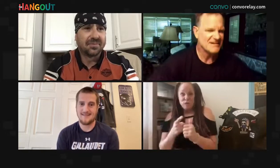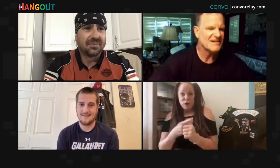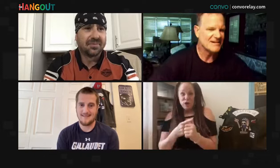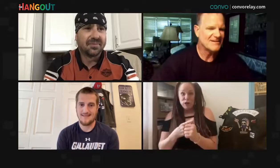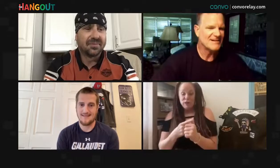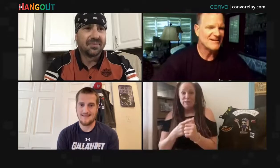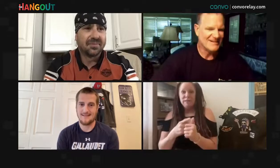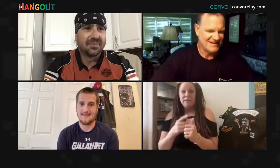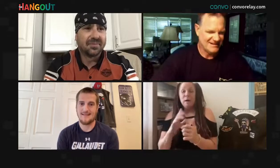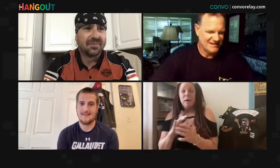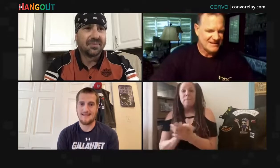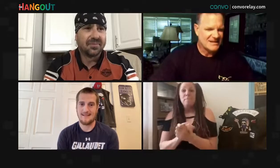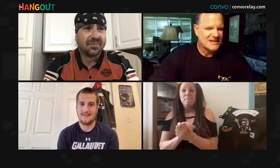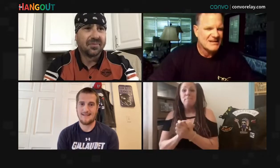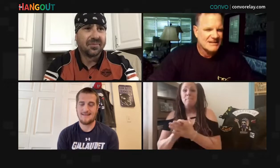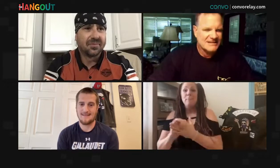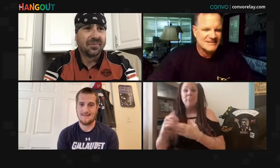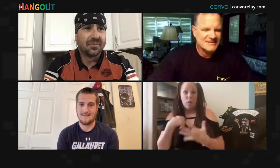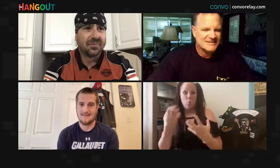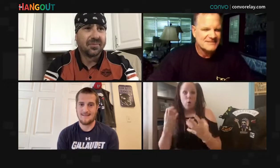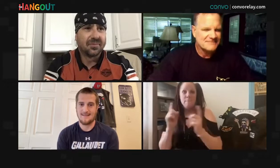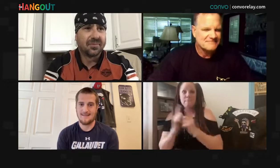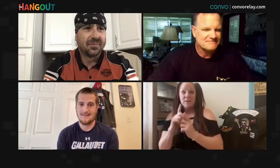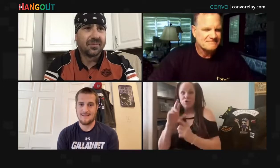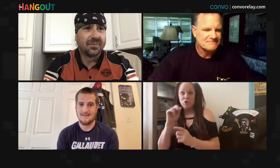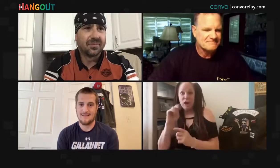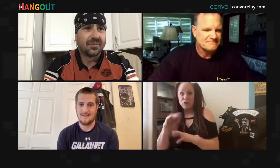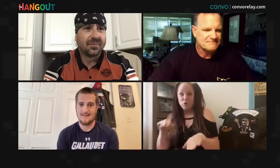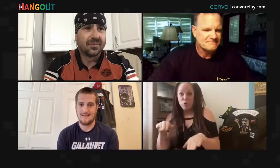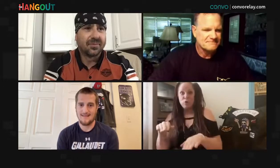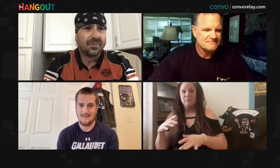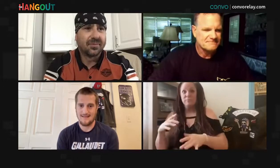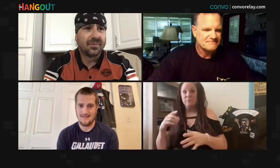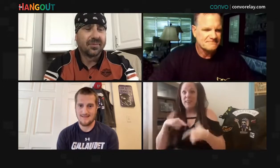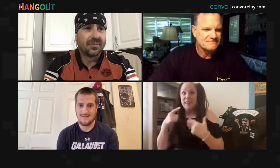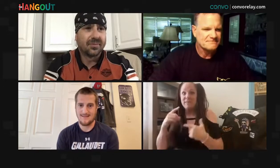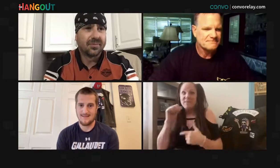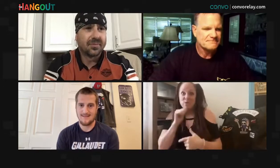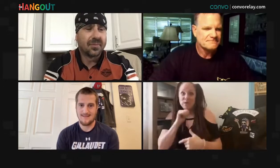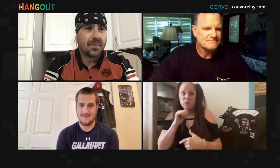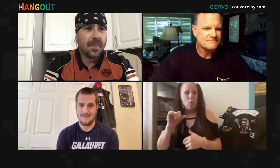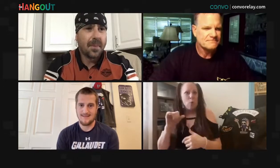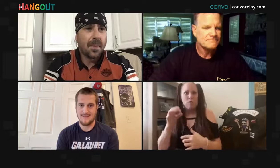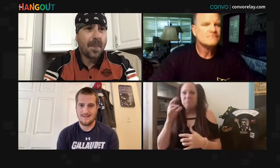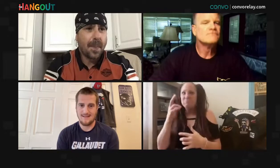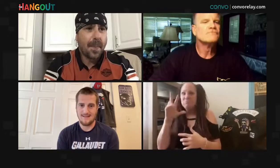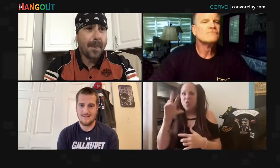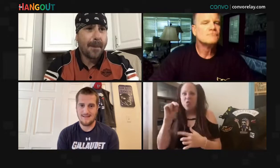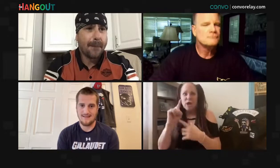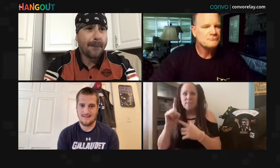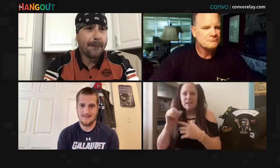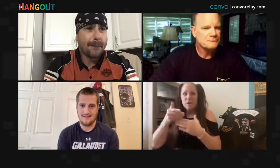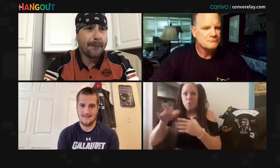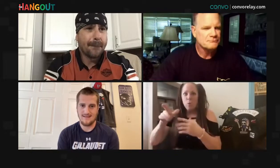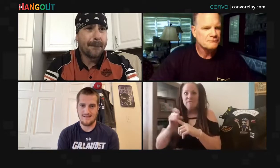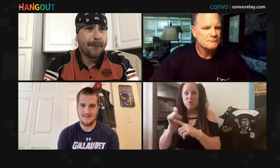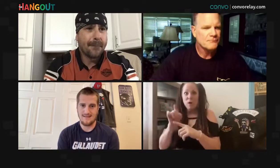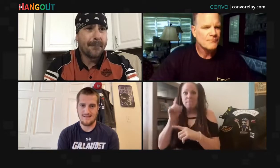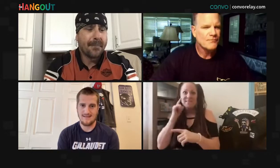This is Kim here. Yes. So first of all, I wanted to meet with my grandchildren. They live in Arizona, which was only